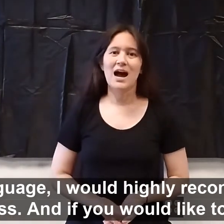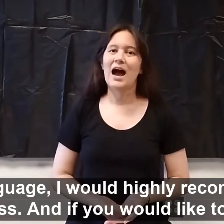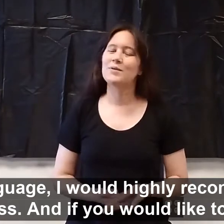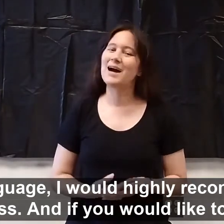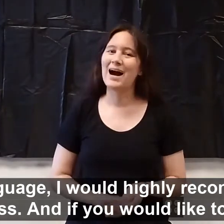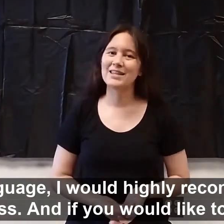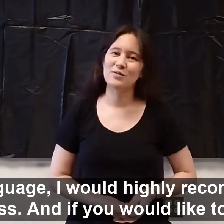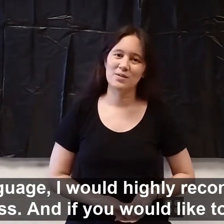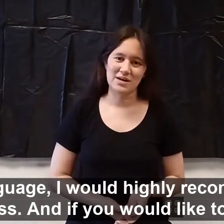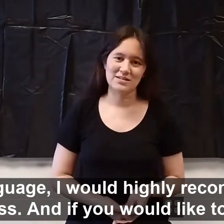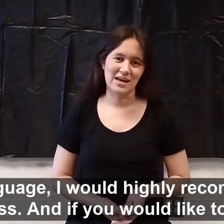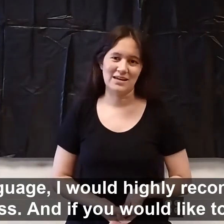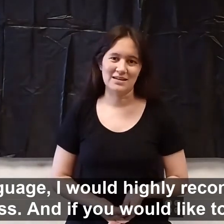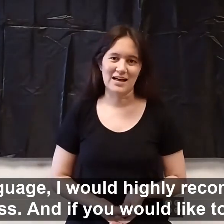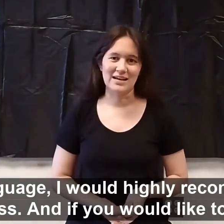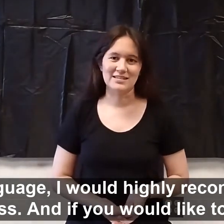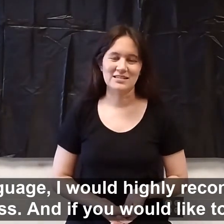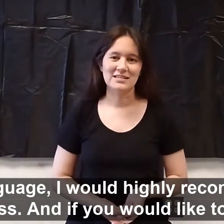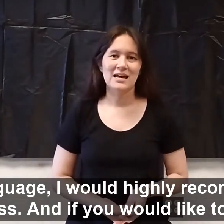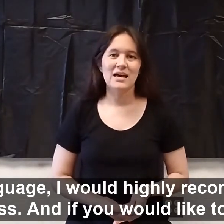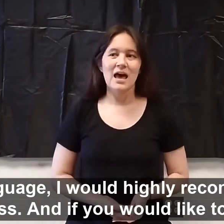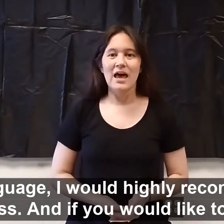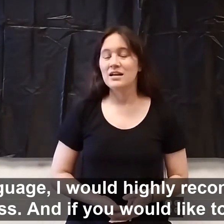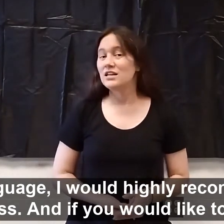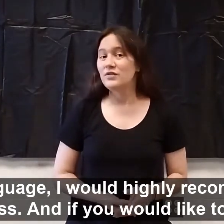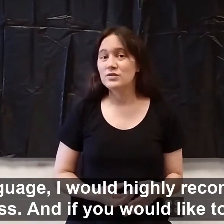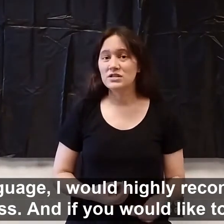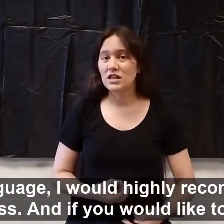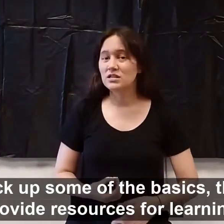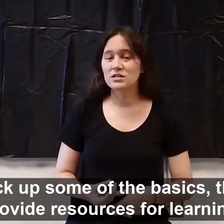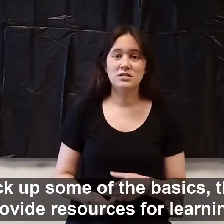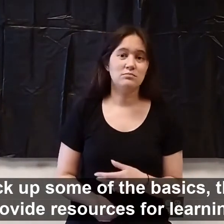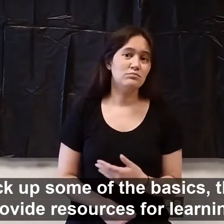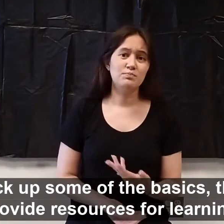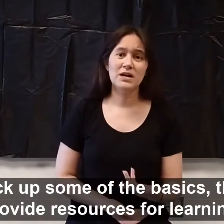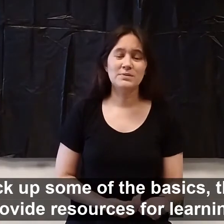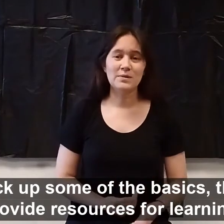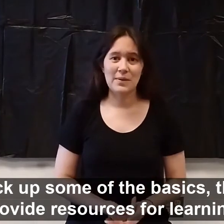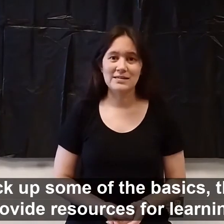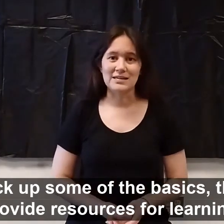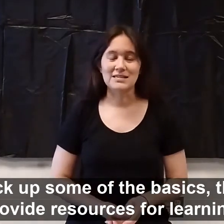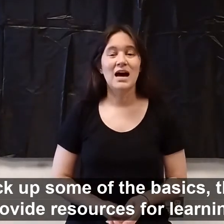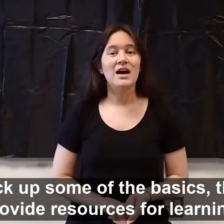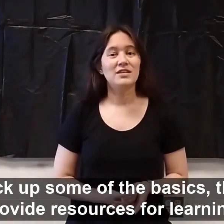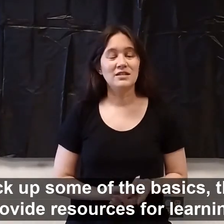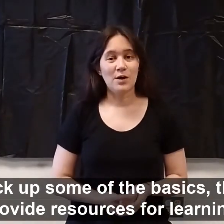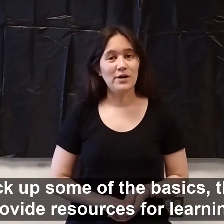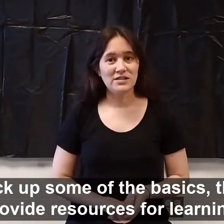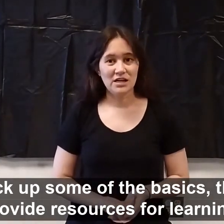I would highly recommend taking a class. And if you would just like to pick up some of the basics, the library does